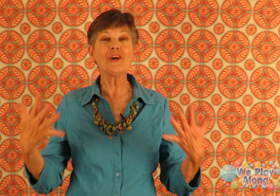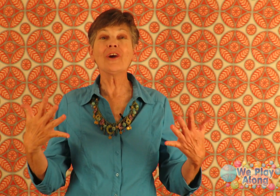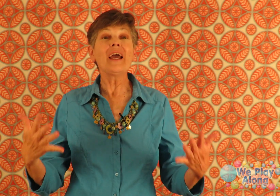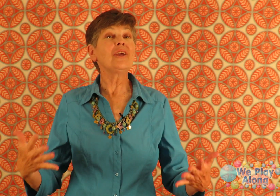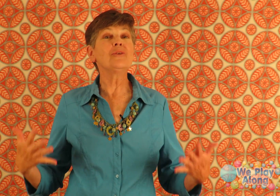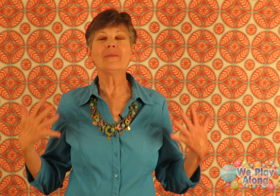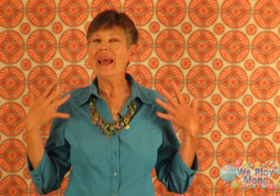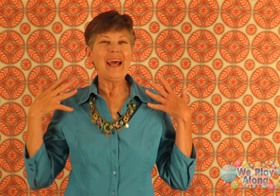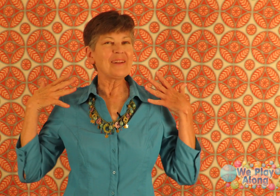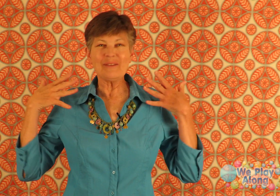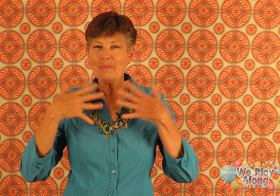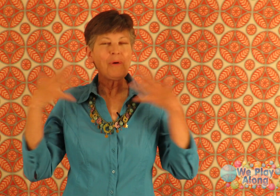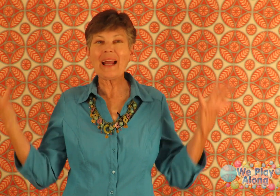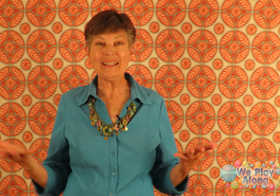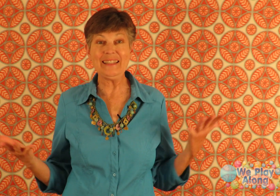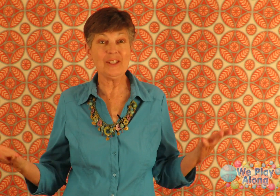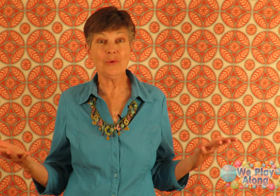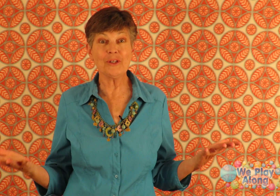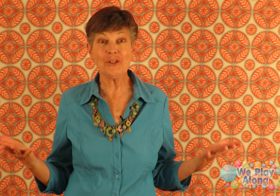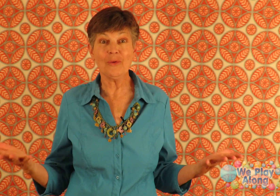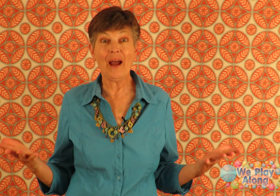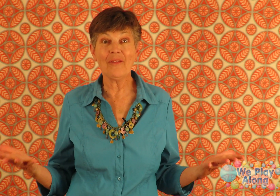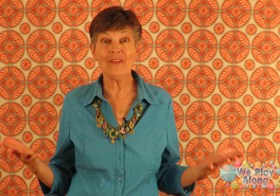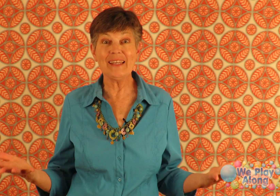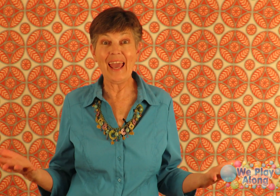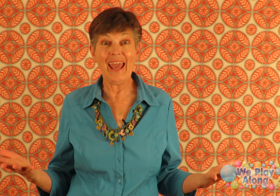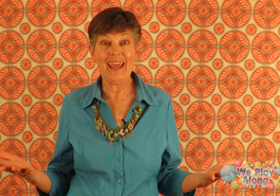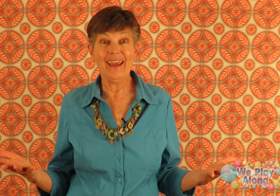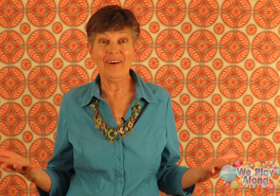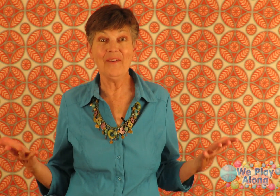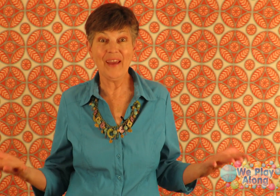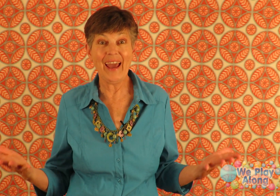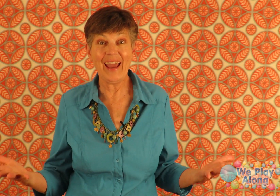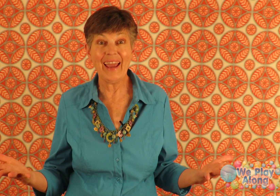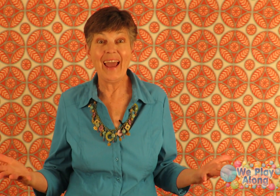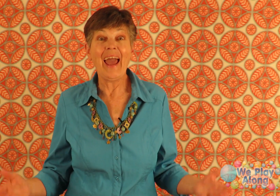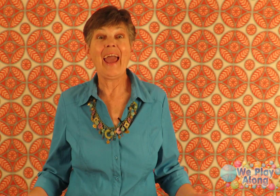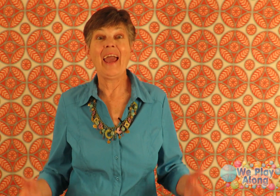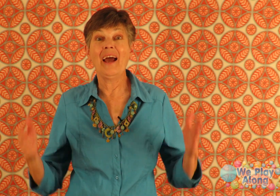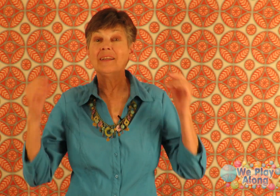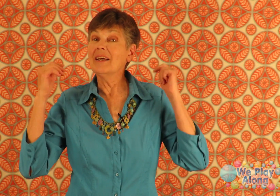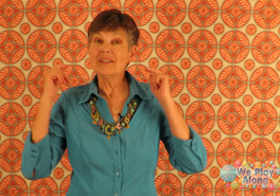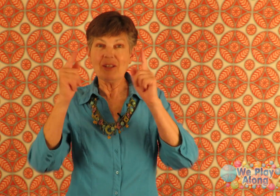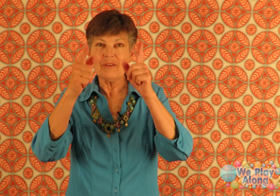sure you practice these words throughout the day, okay? And